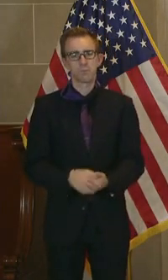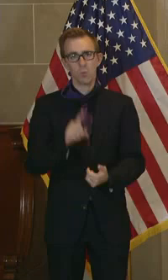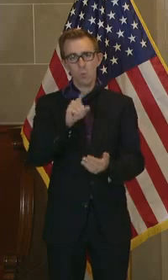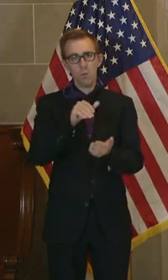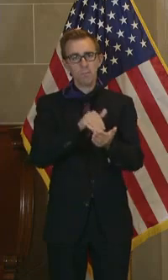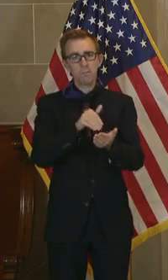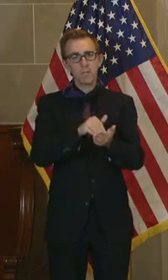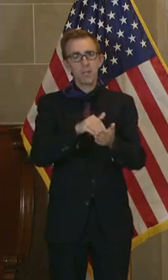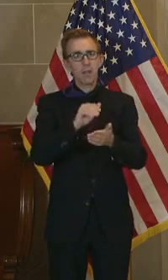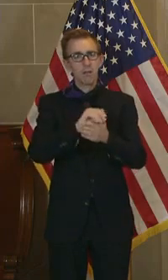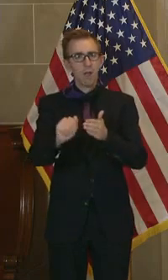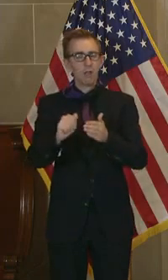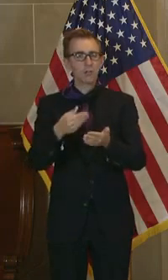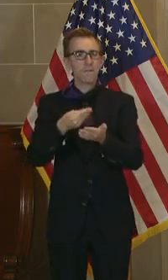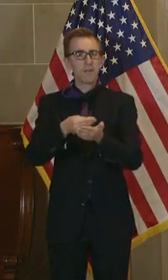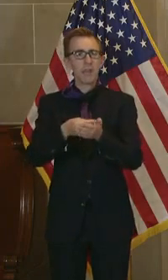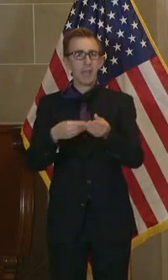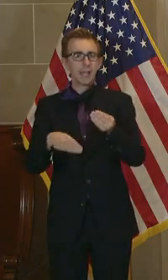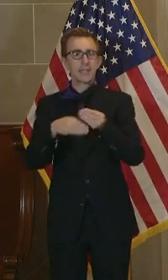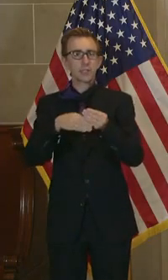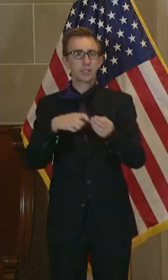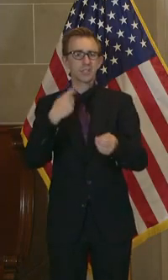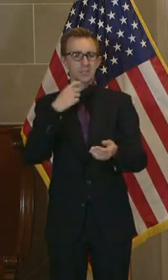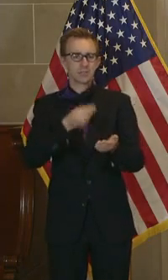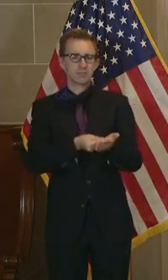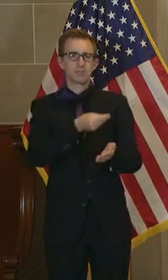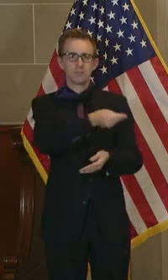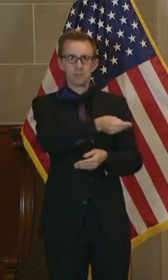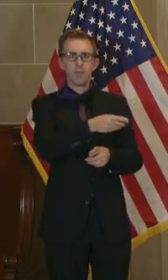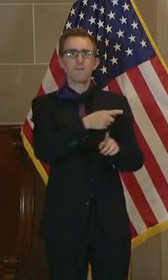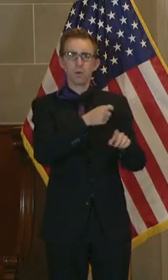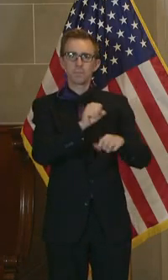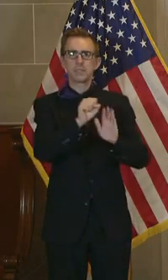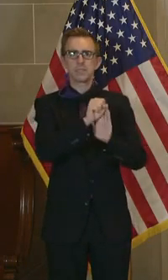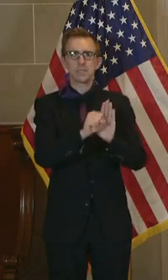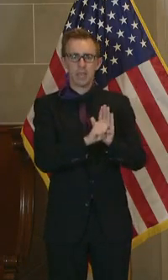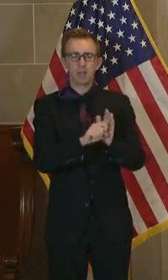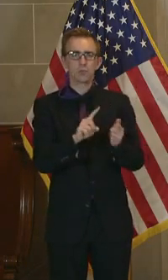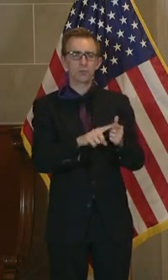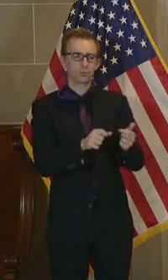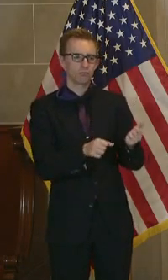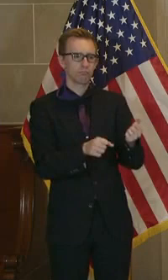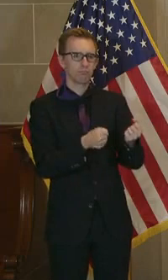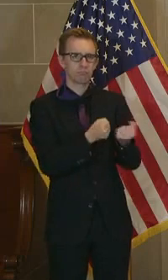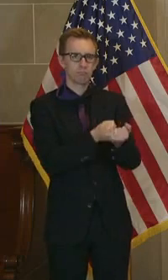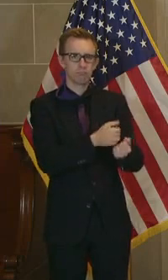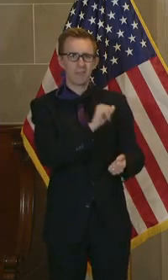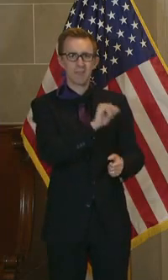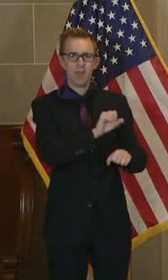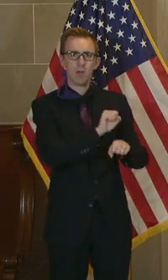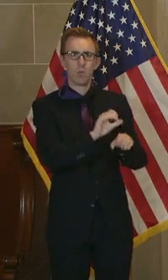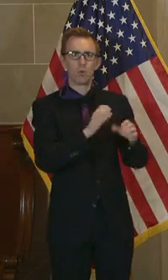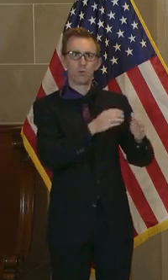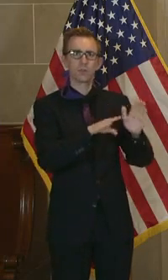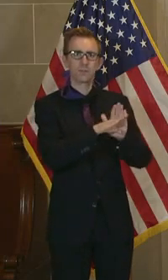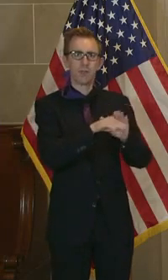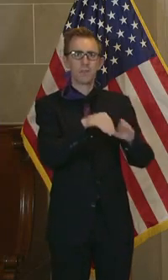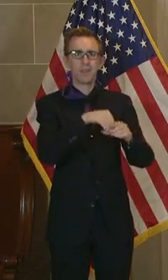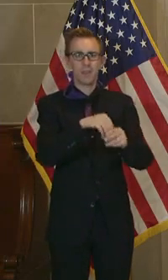million in funding was previously allocated by the state to aid in workforce development in Lincoln